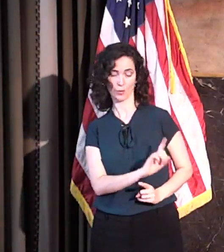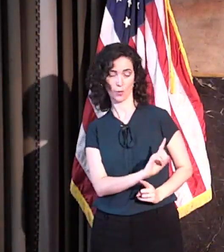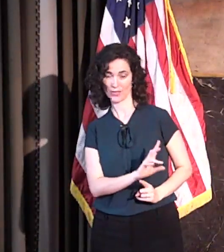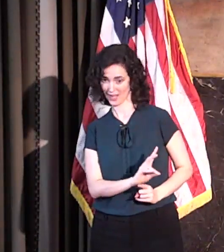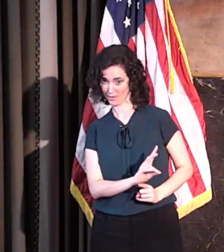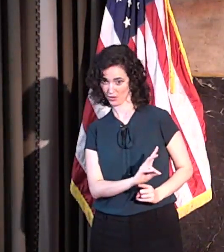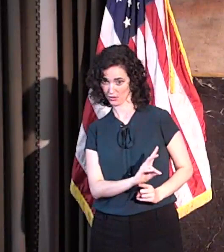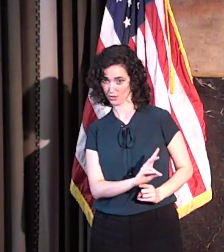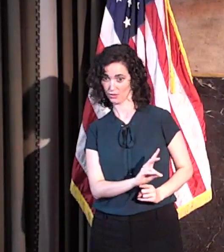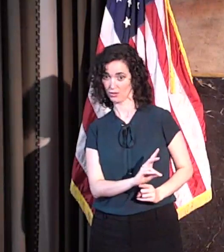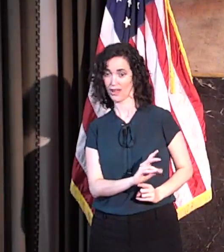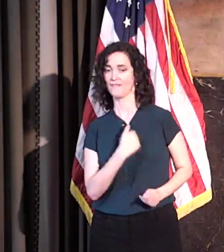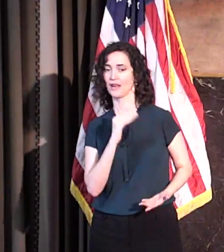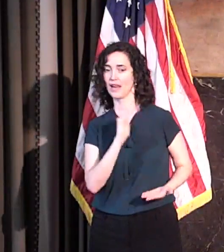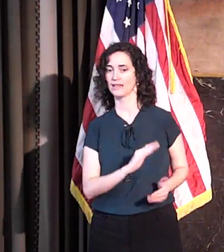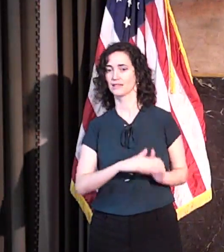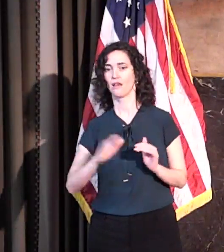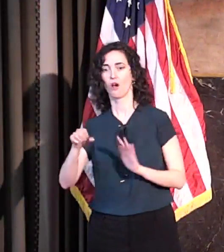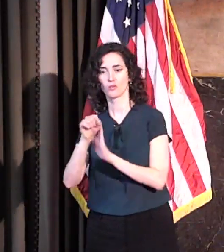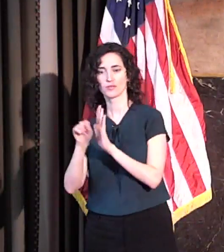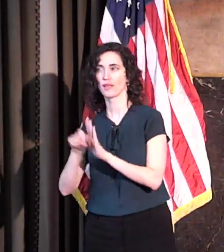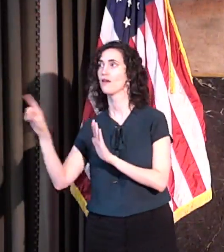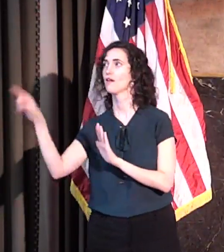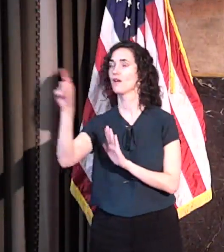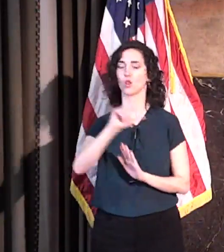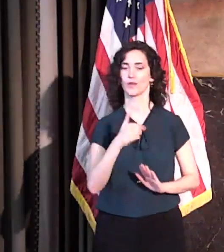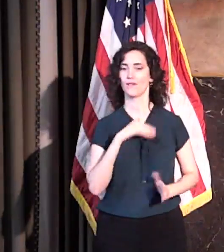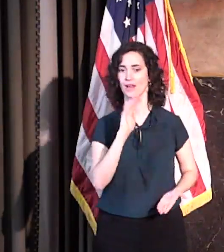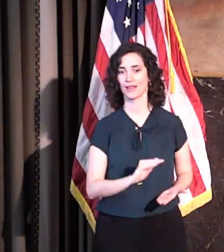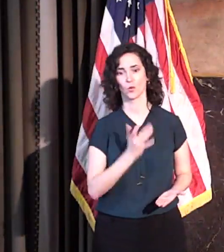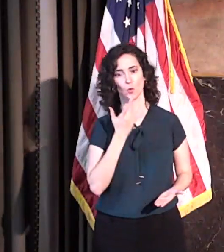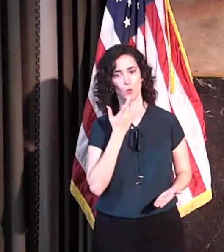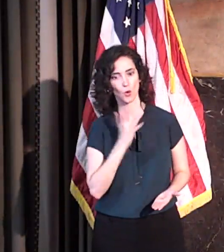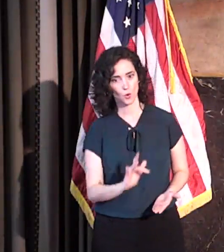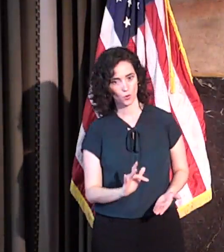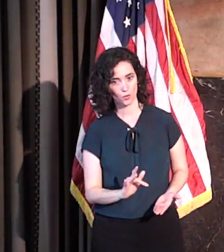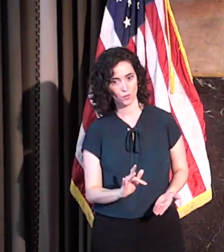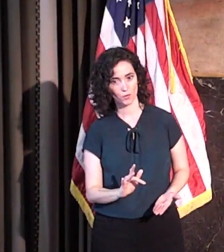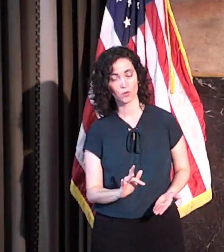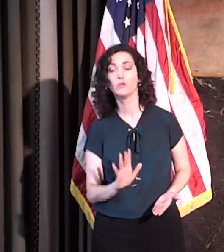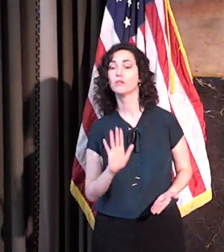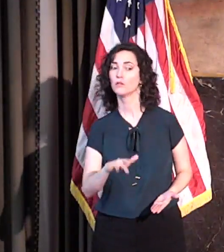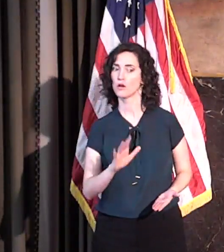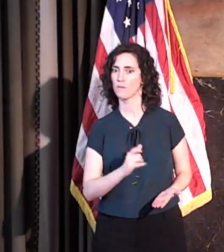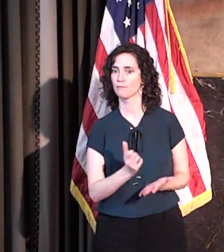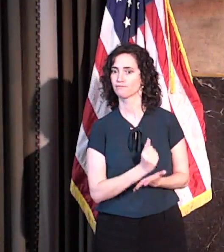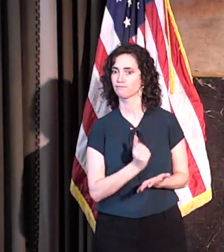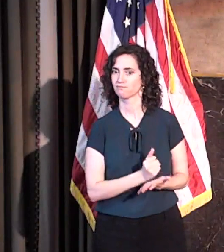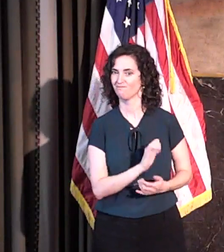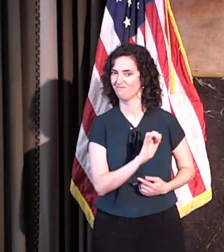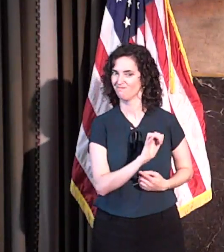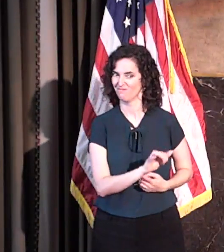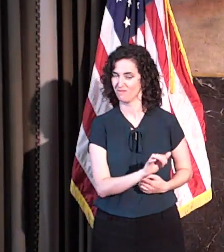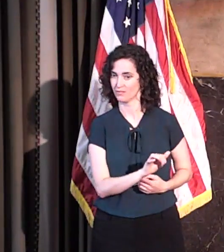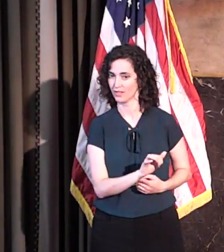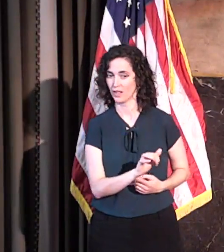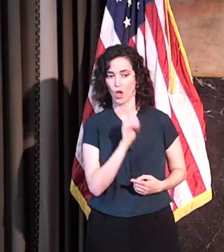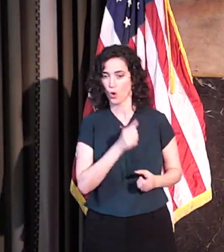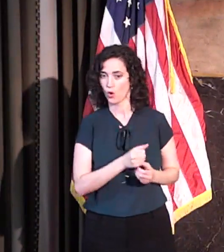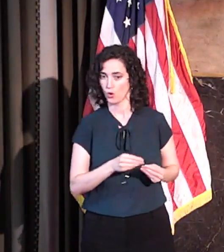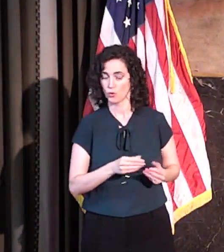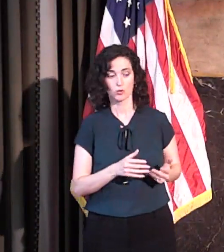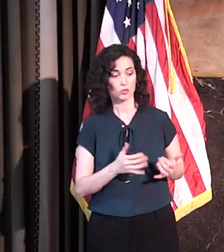does and as some of these other states do, even our own region. We're fortunate. We have to capitalize on that. And we have everything going